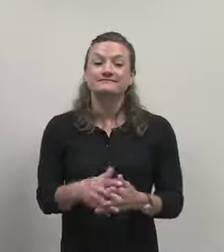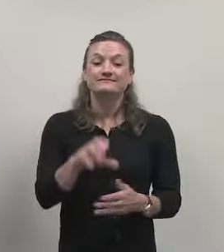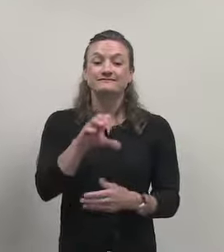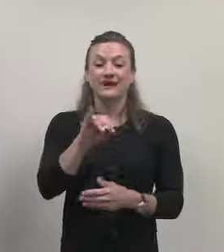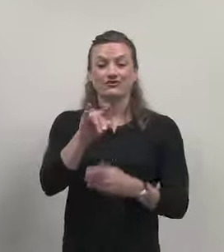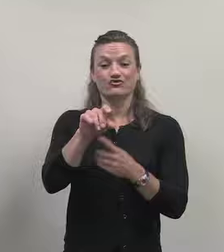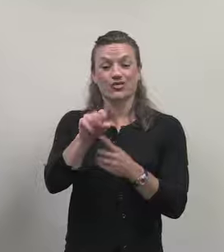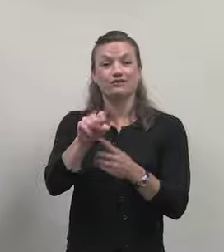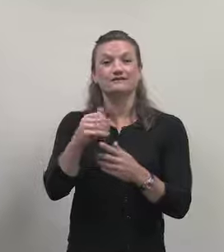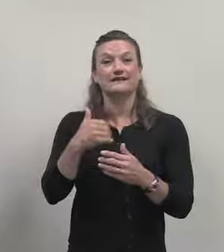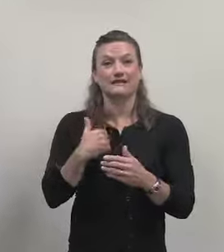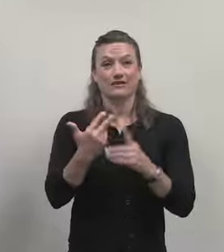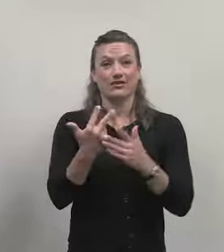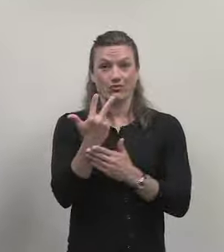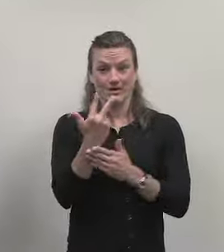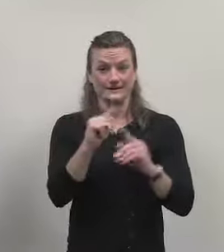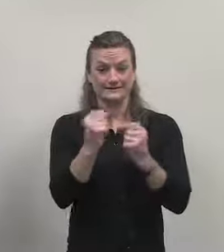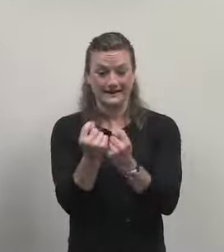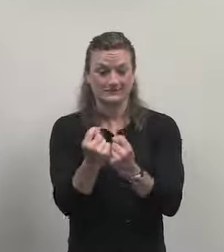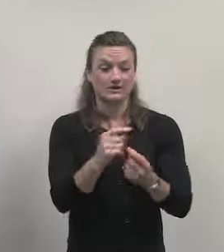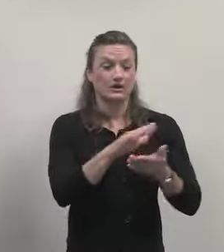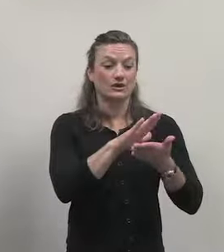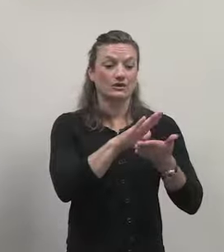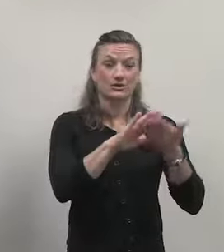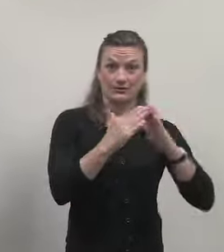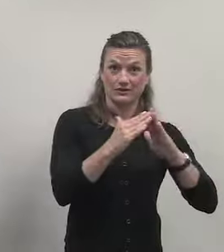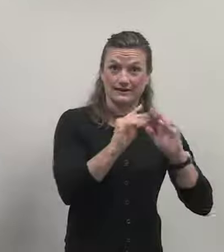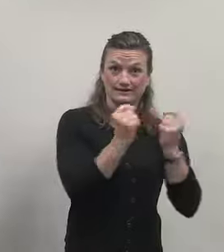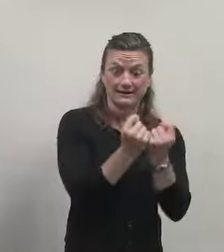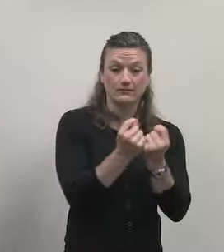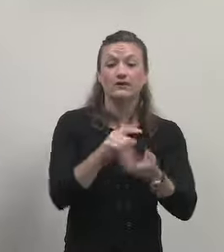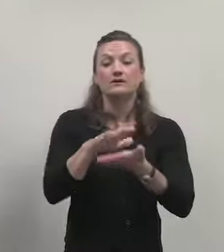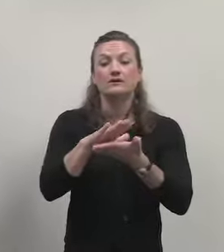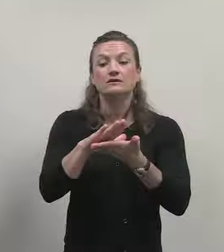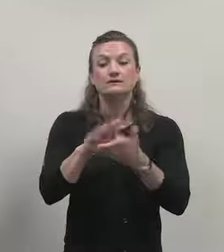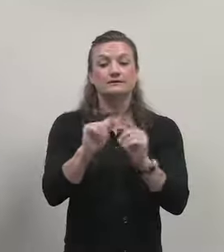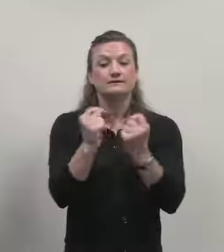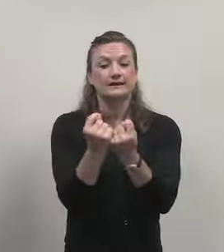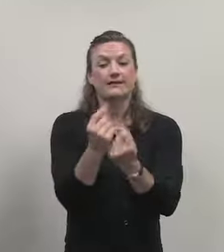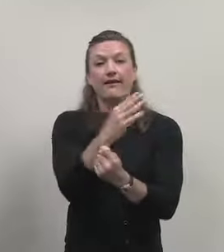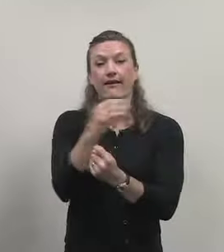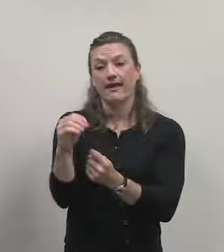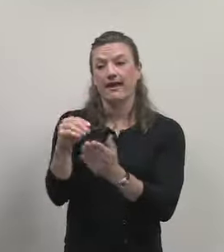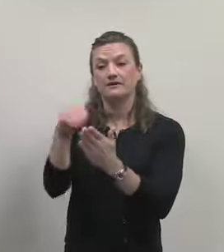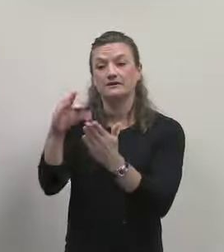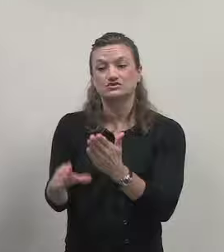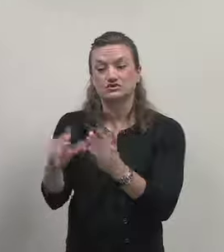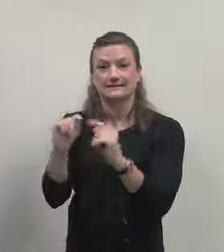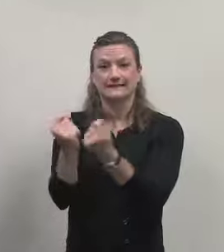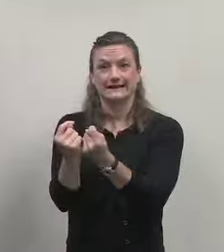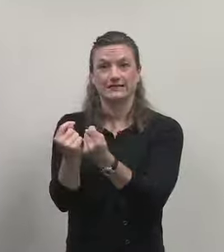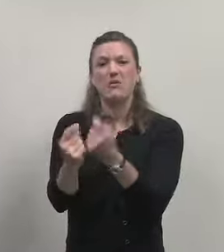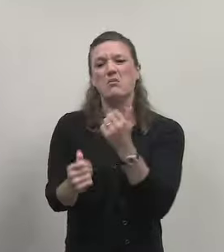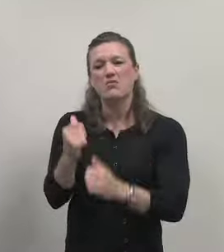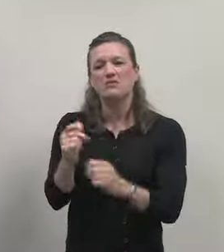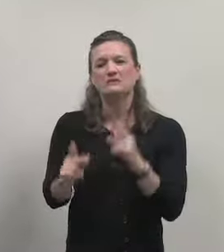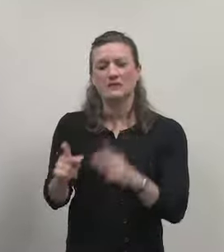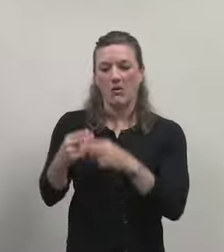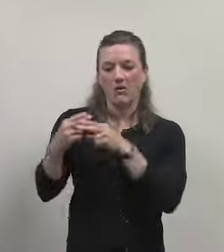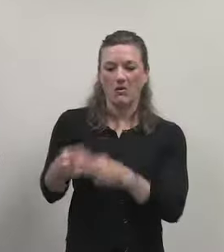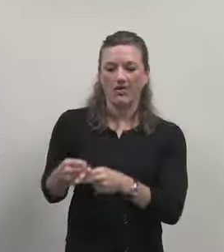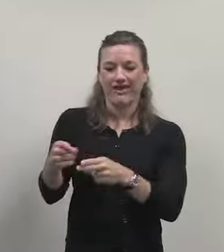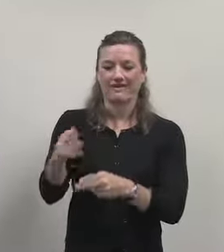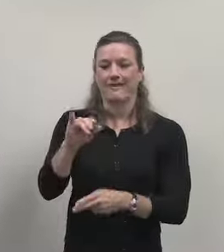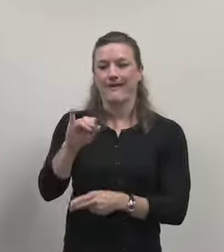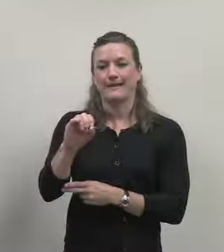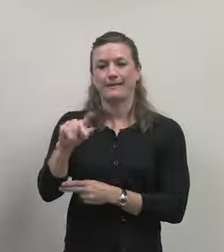Circles is made up of three teams: the community level team, the school level team, and the student level team, or as most people call it, the